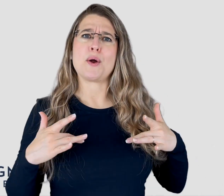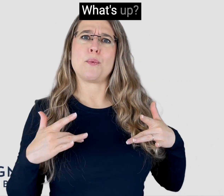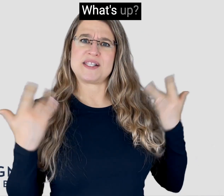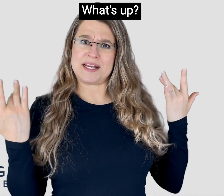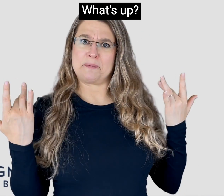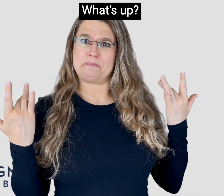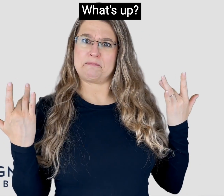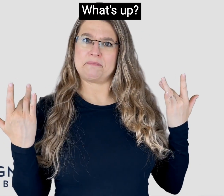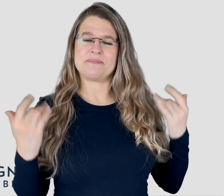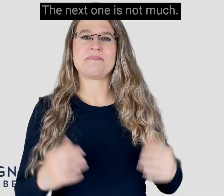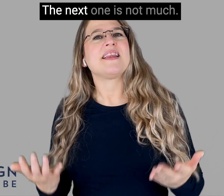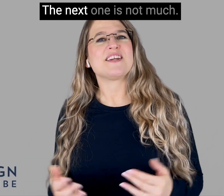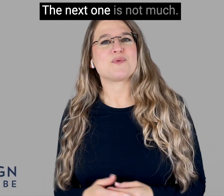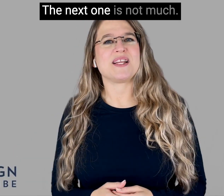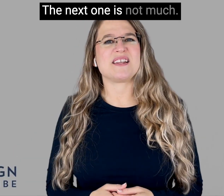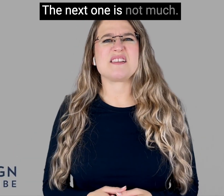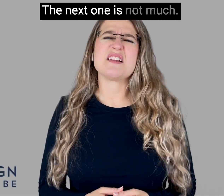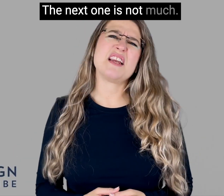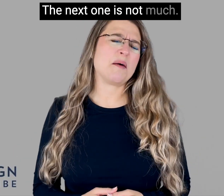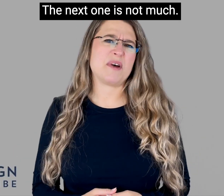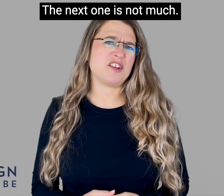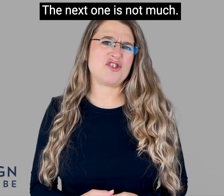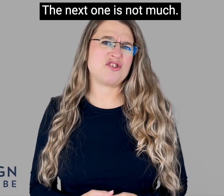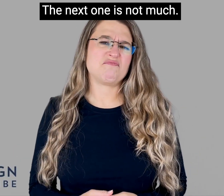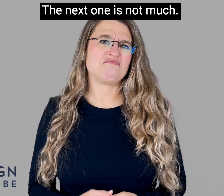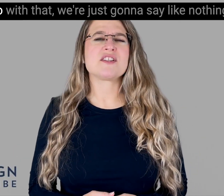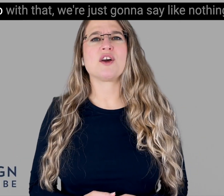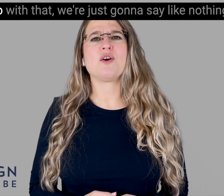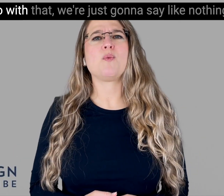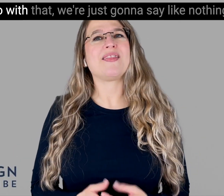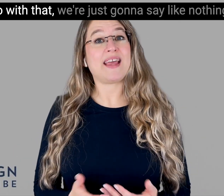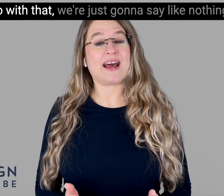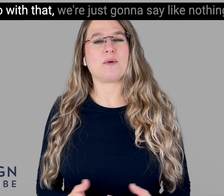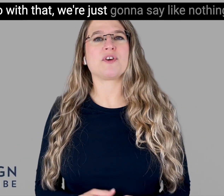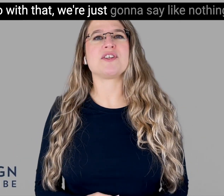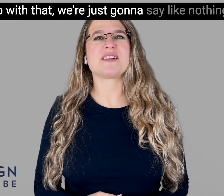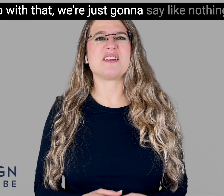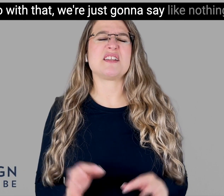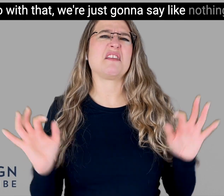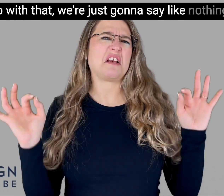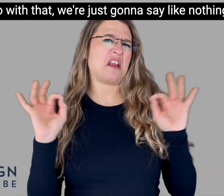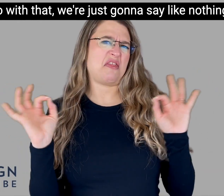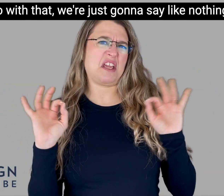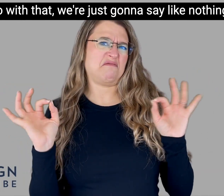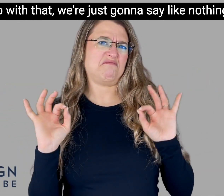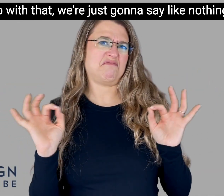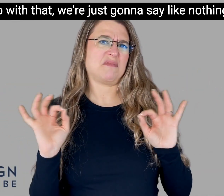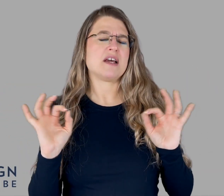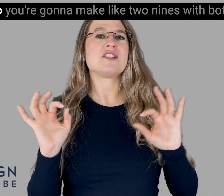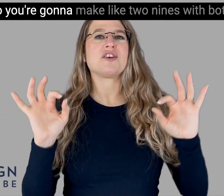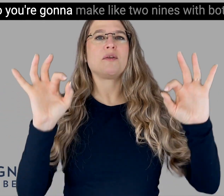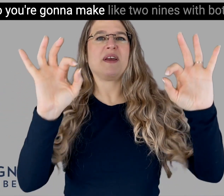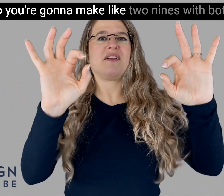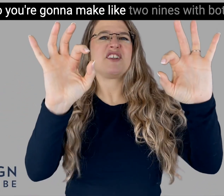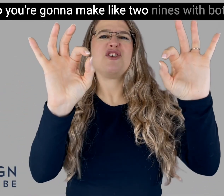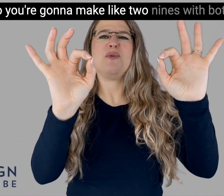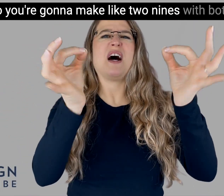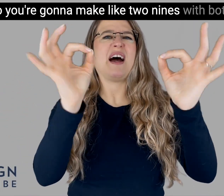What's up? The next one is not much. So with that, we're just going to say like nothing. So you're going to make like 2